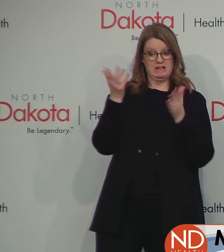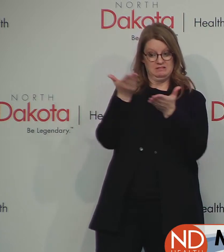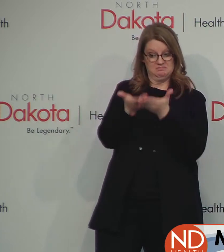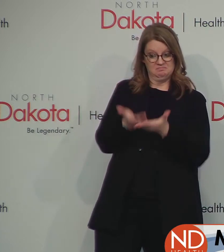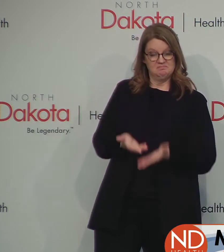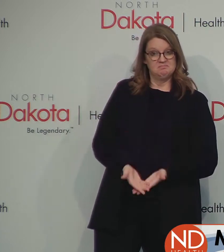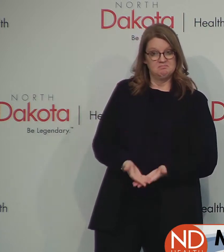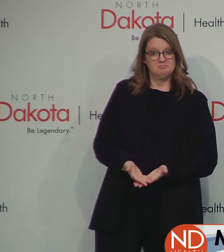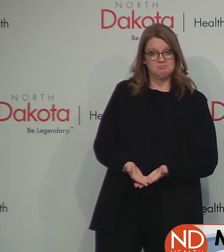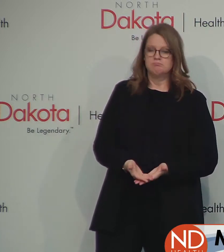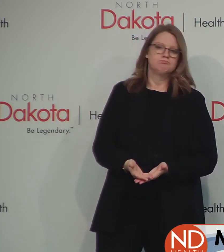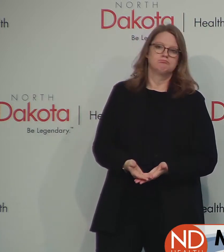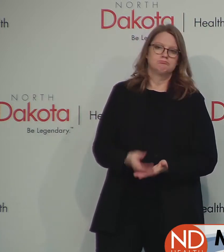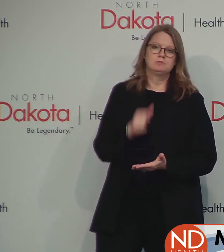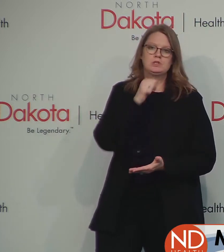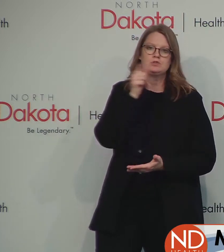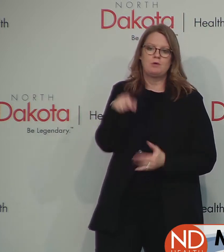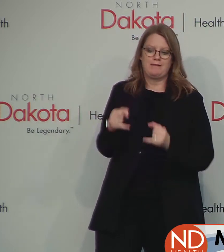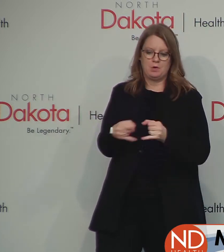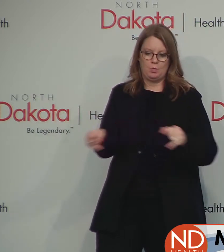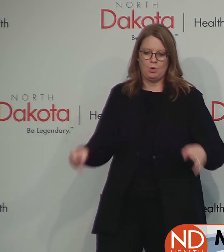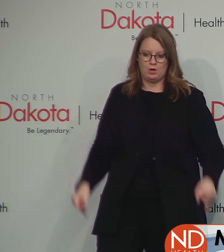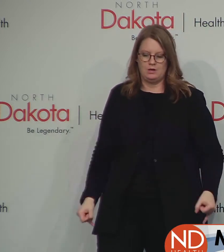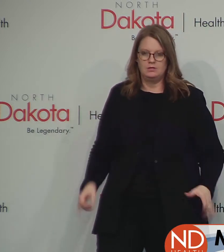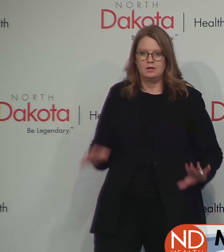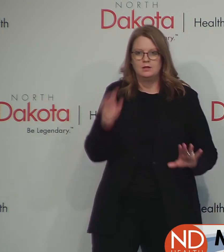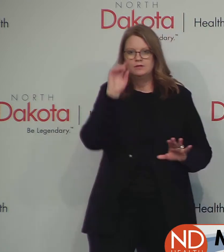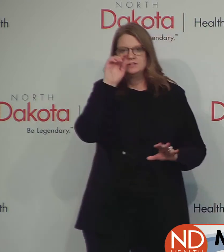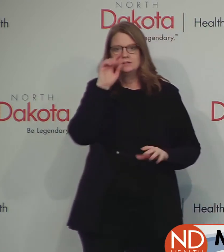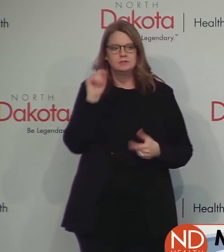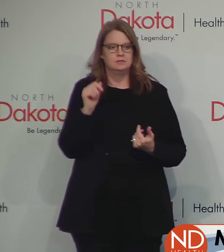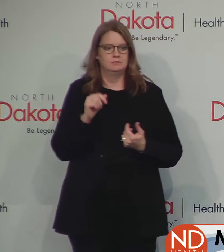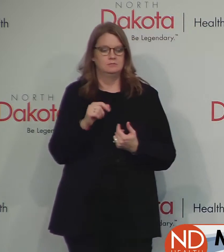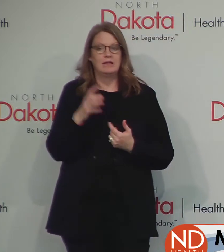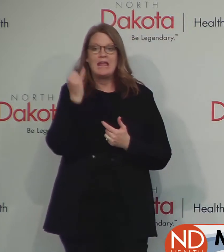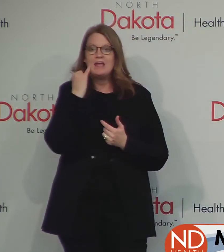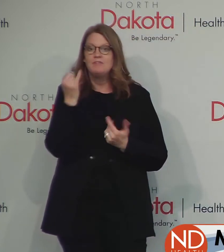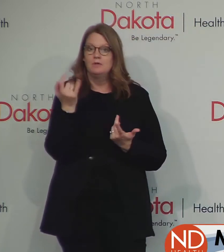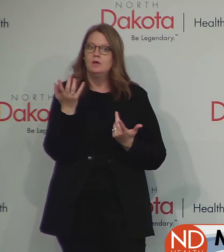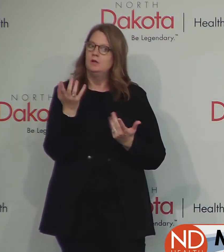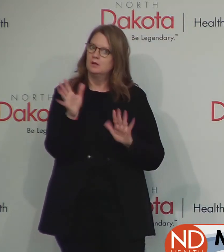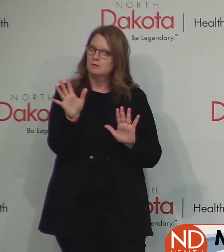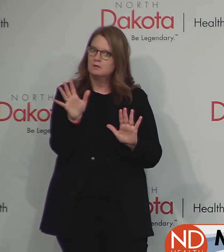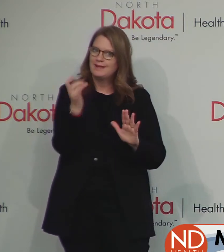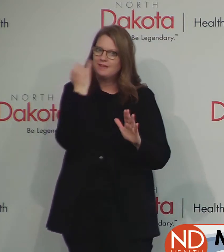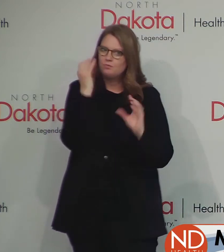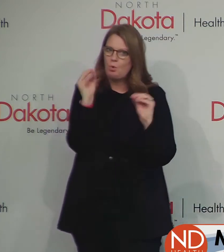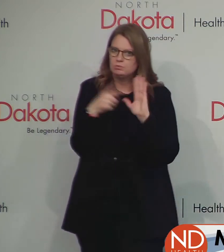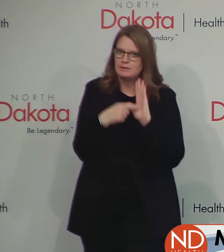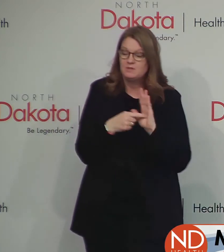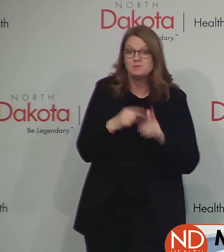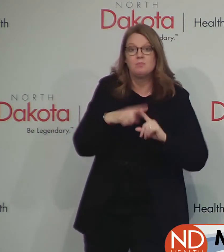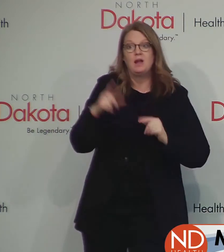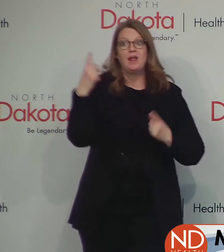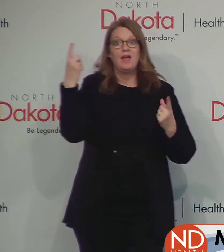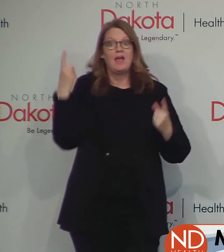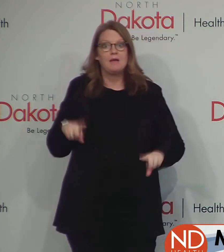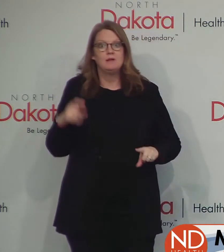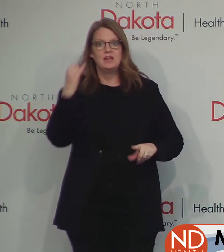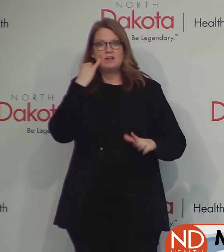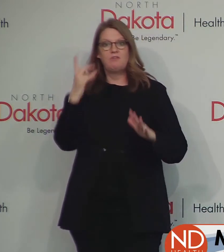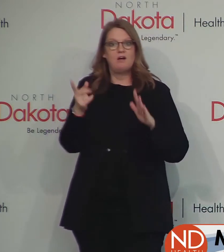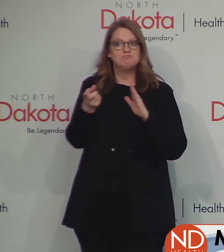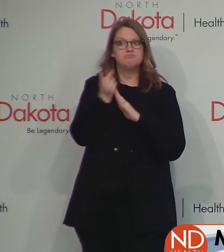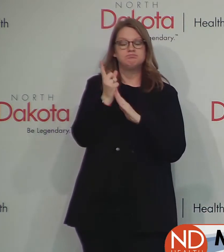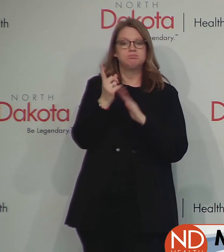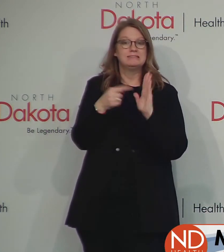no longer have to quarantine. But I do want to say this is if people don't have any symptoms. So if you have symptoms, you should still be tested, of course,